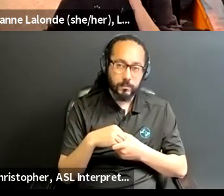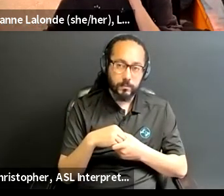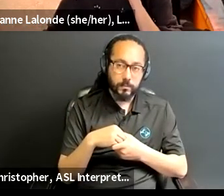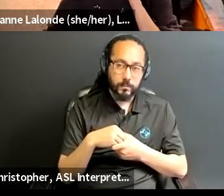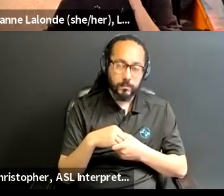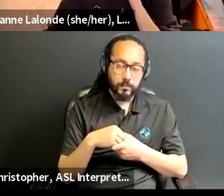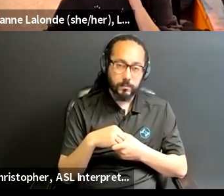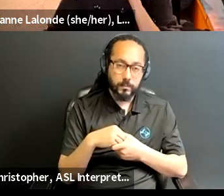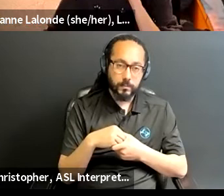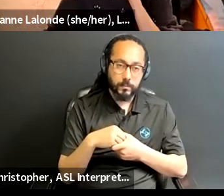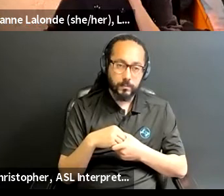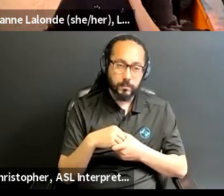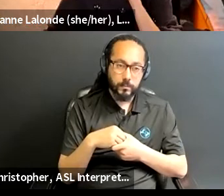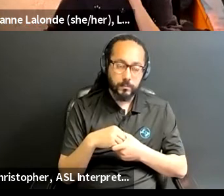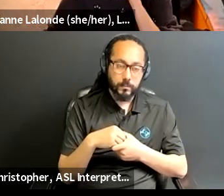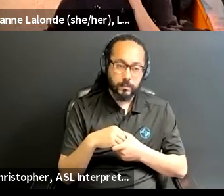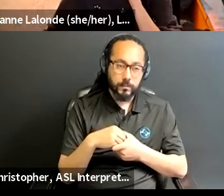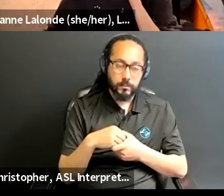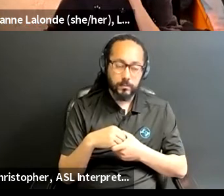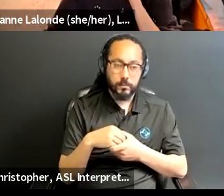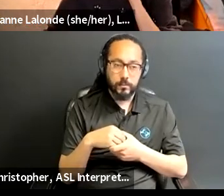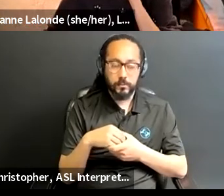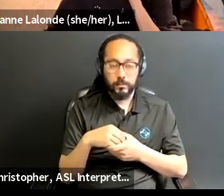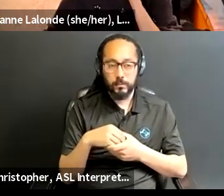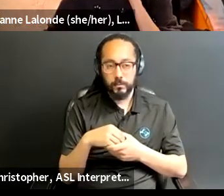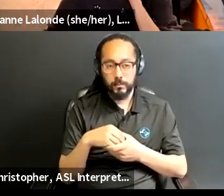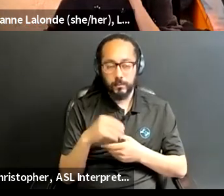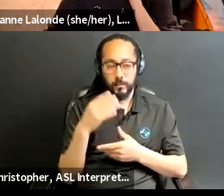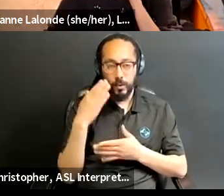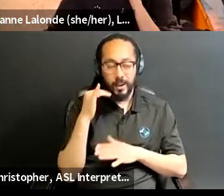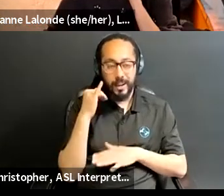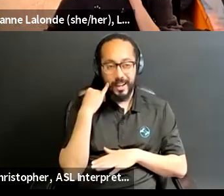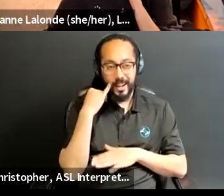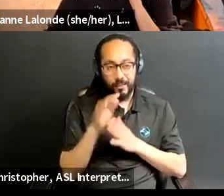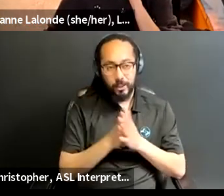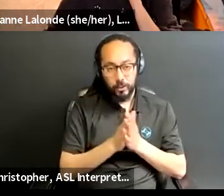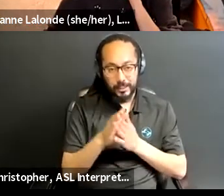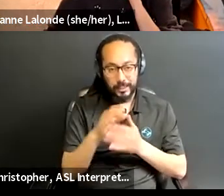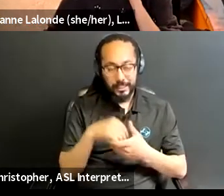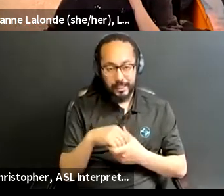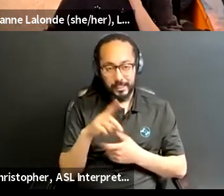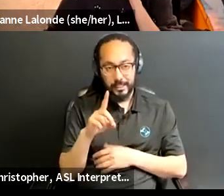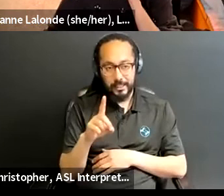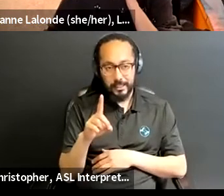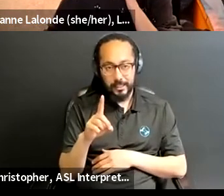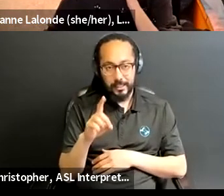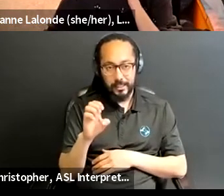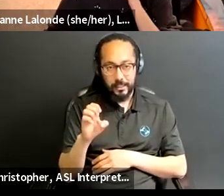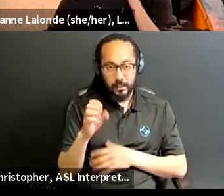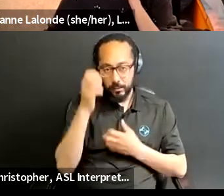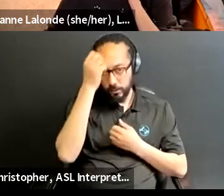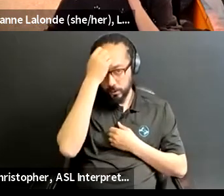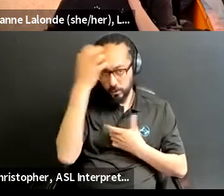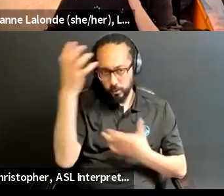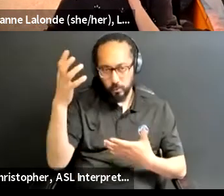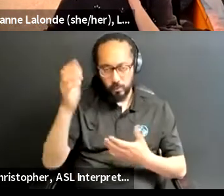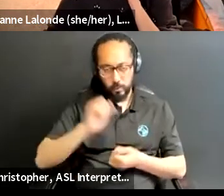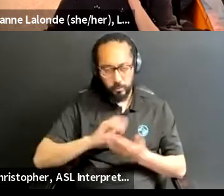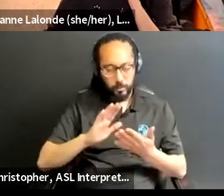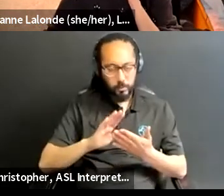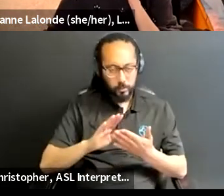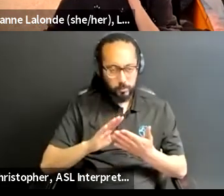that, but there was also interest in, you mentioned decolonial approaches, and there was interest